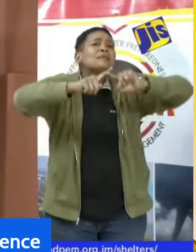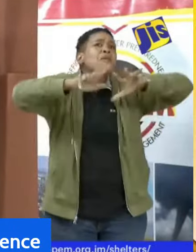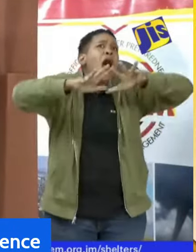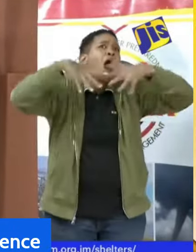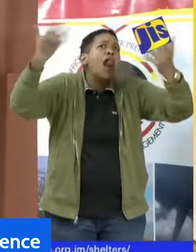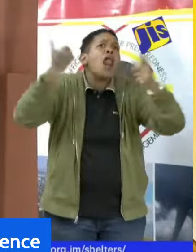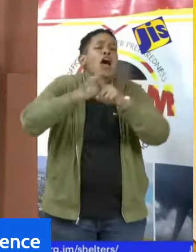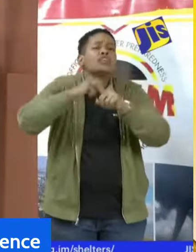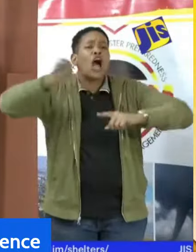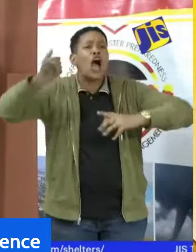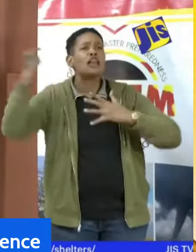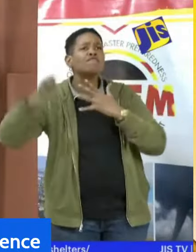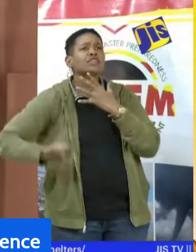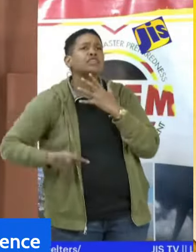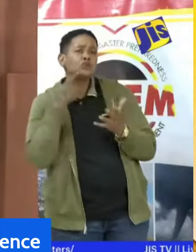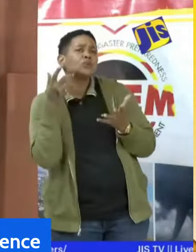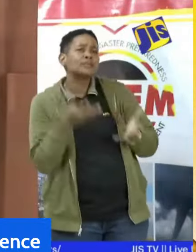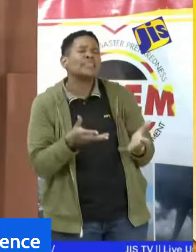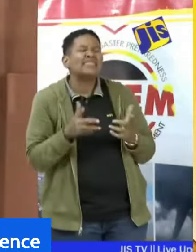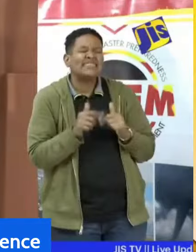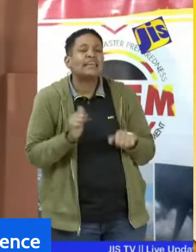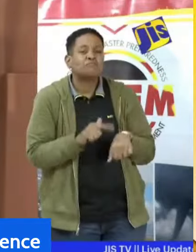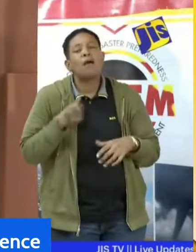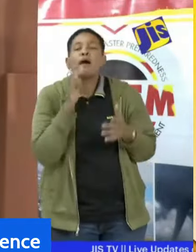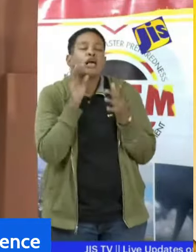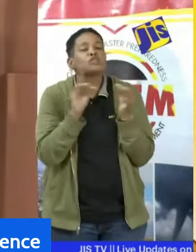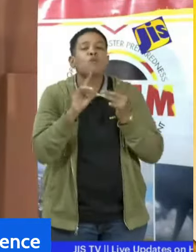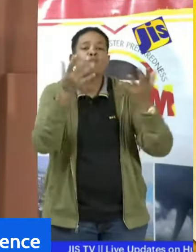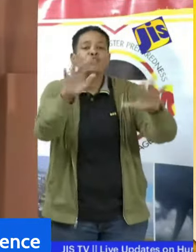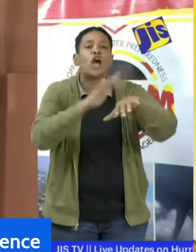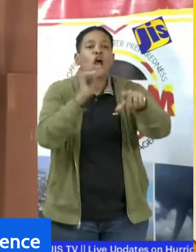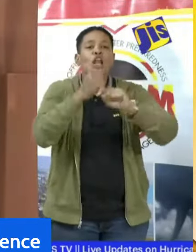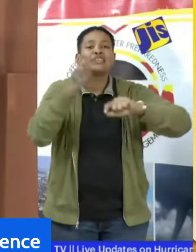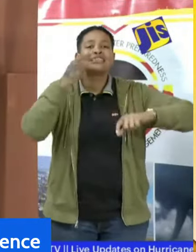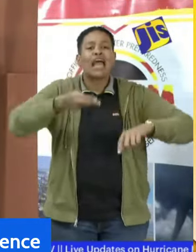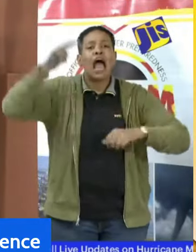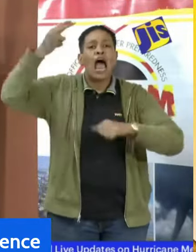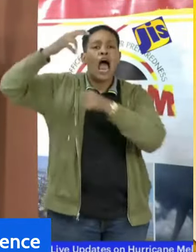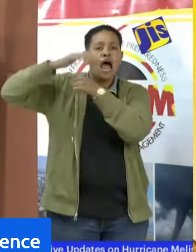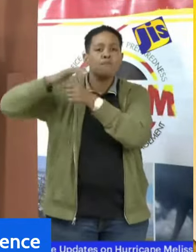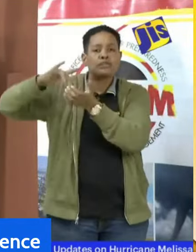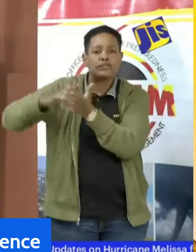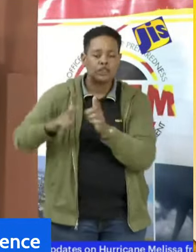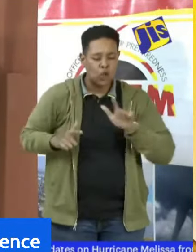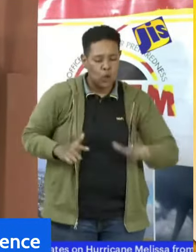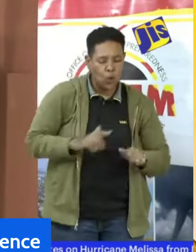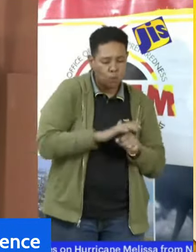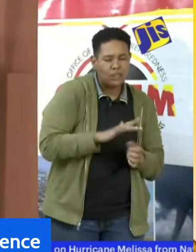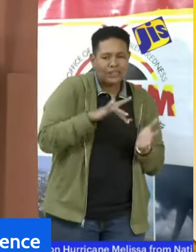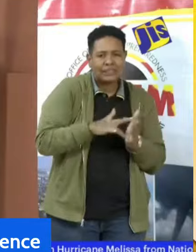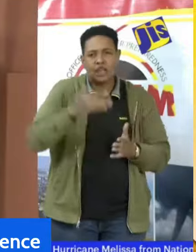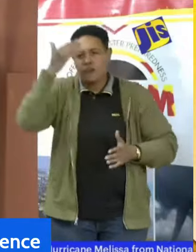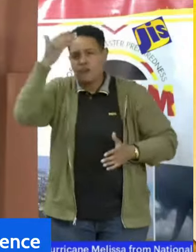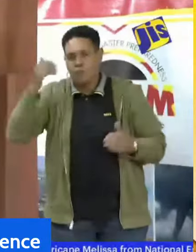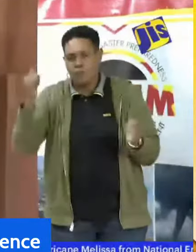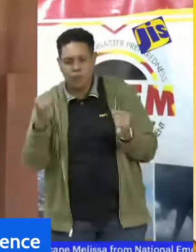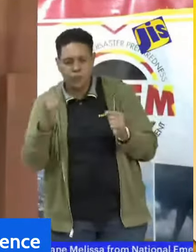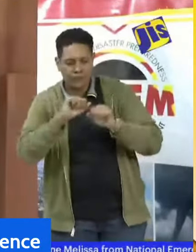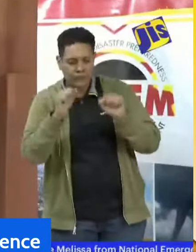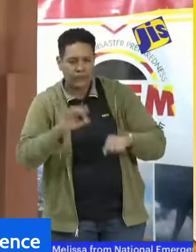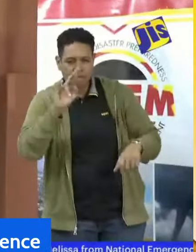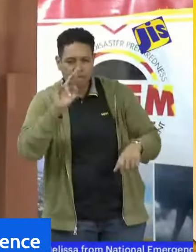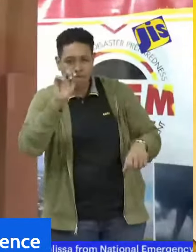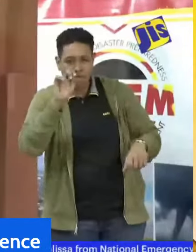other features that exist at the same time. I spoke earlier about the high pressure centers, the low pressure centers, frontal systems. If